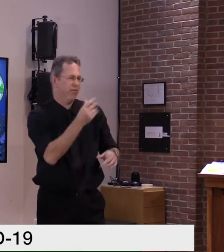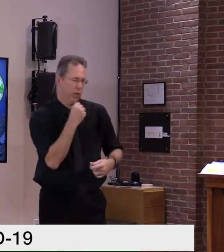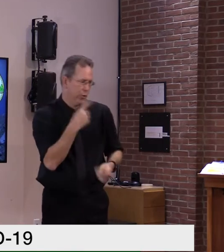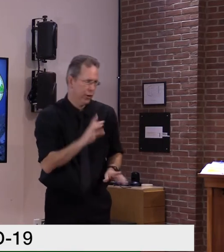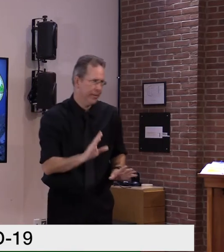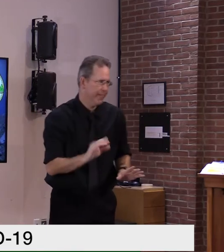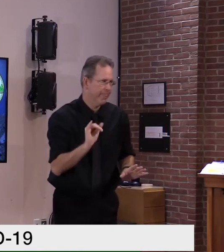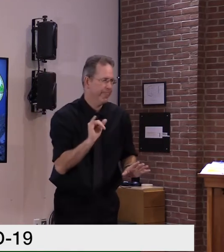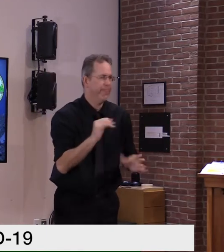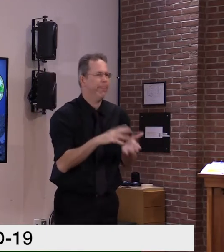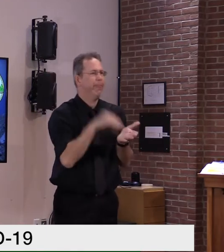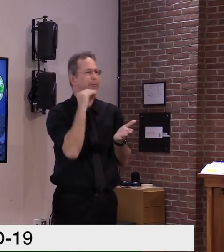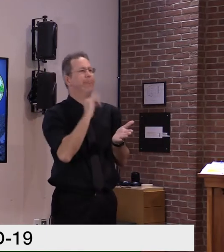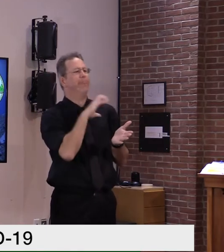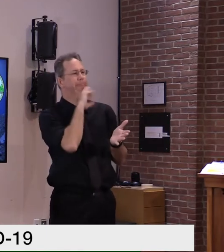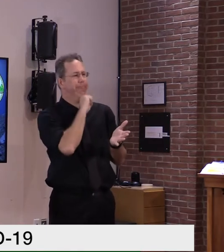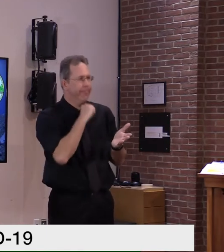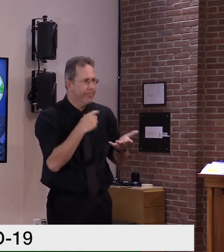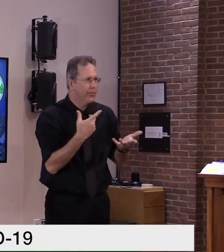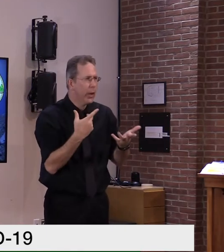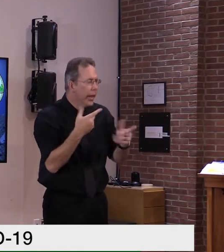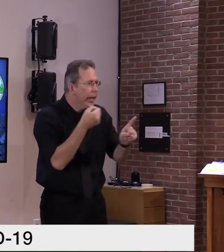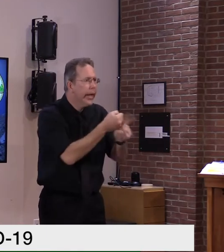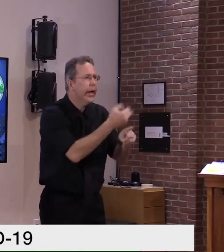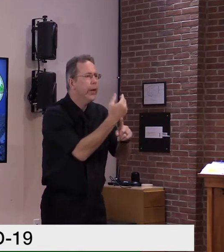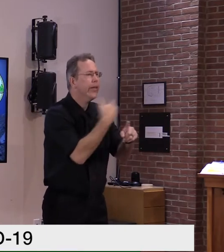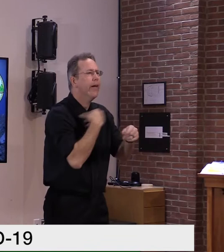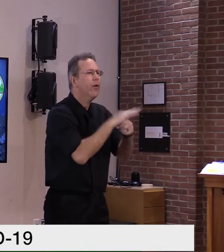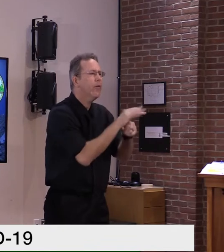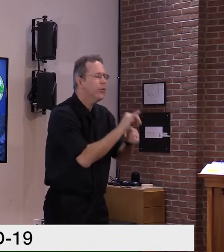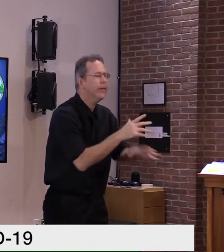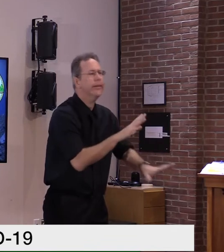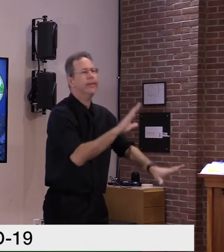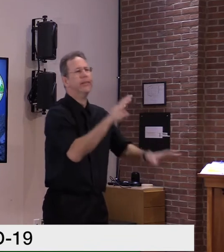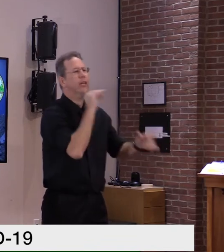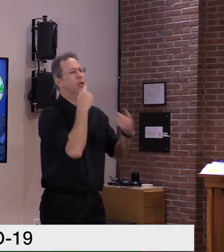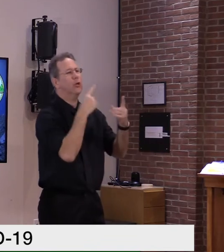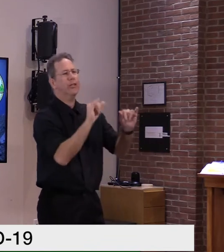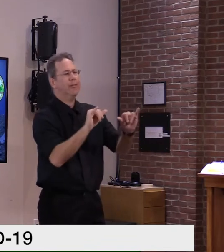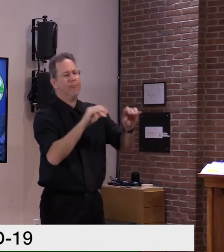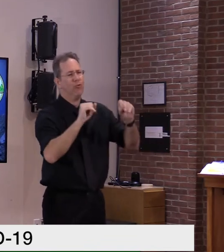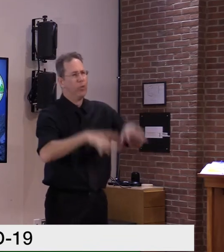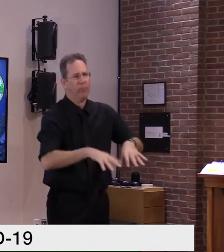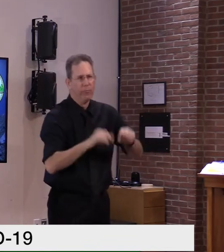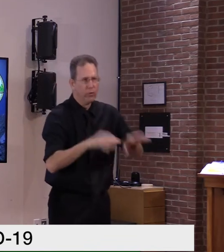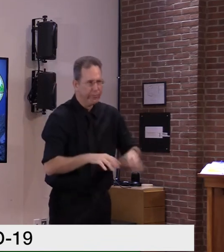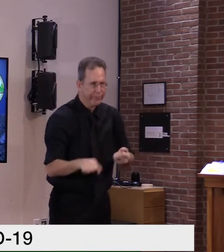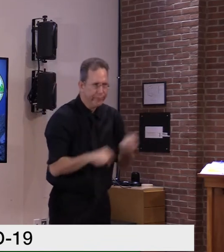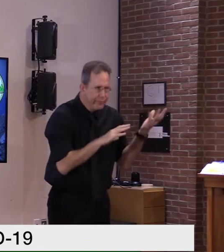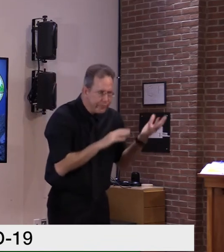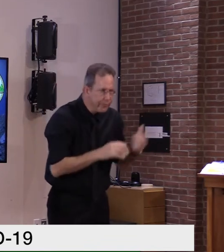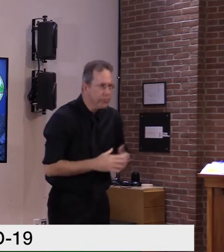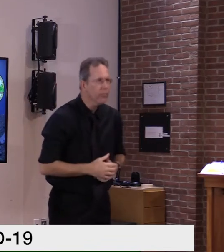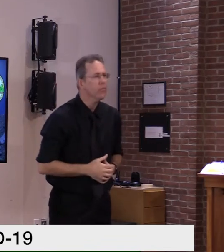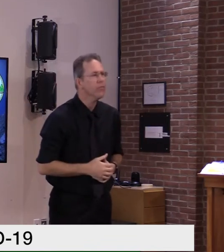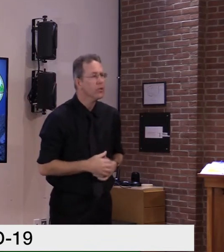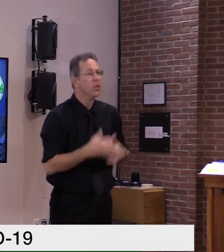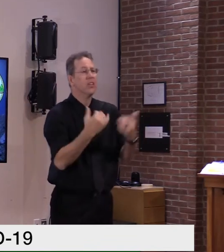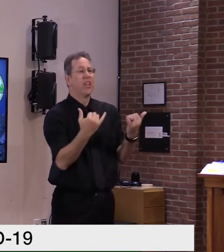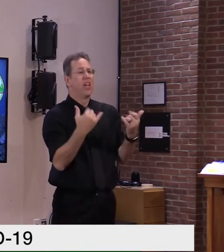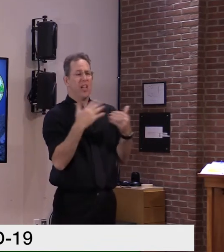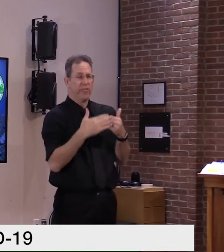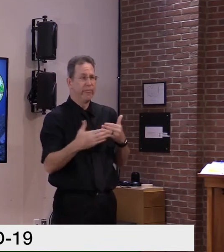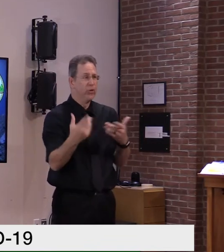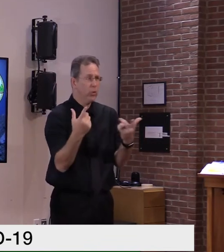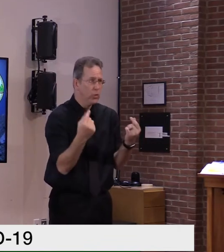If there is a need to either lighten up the staff load or to